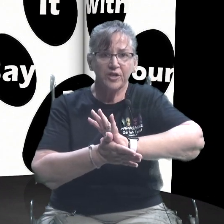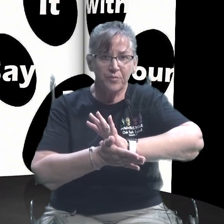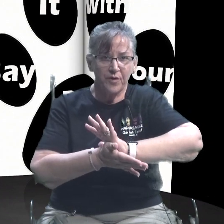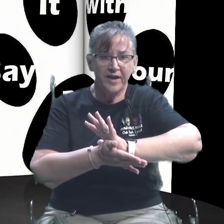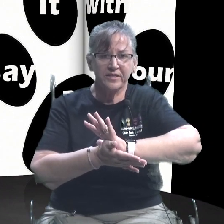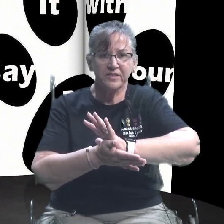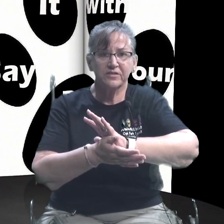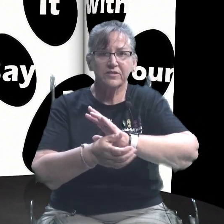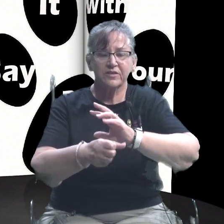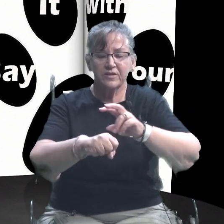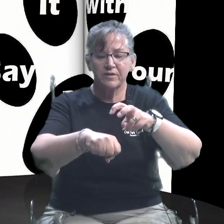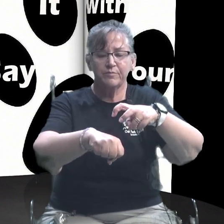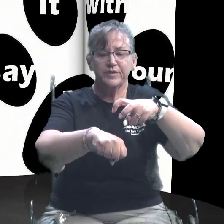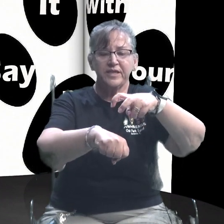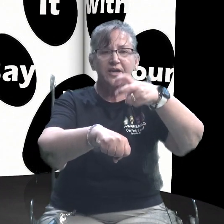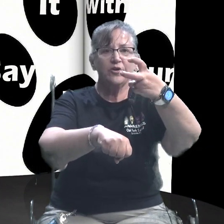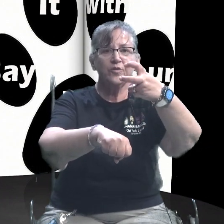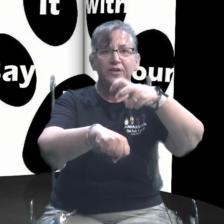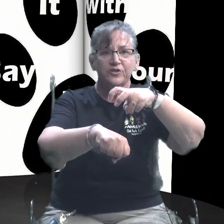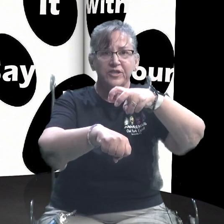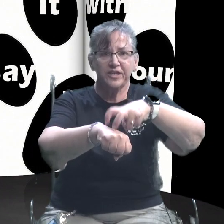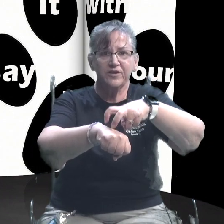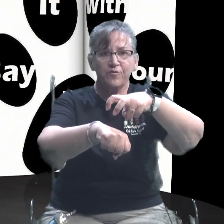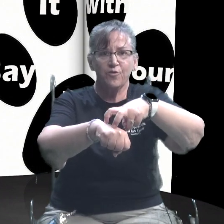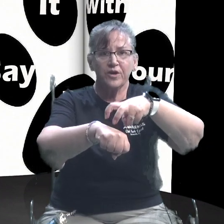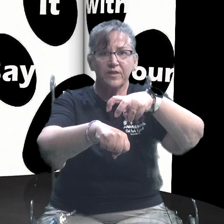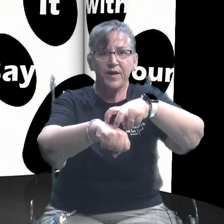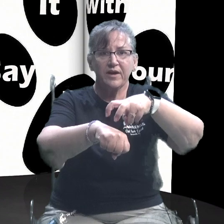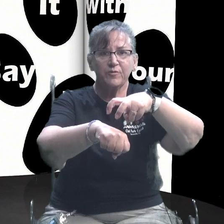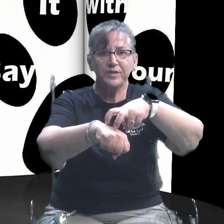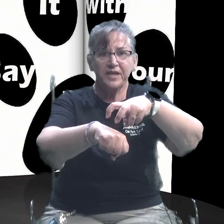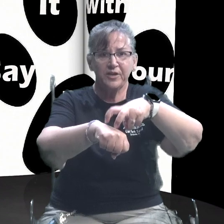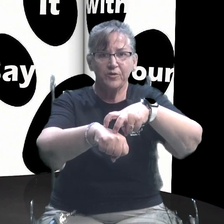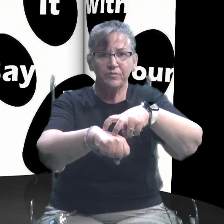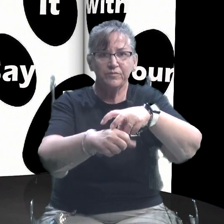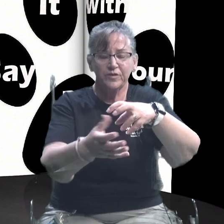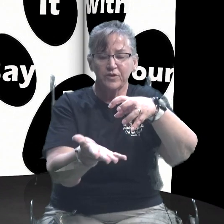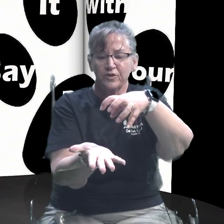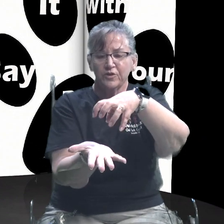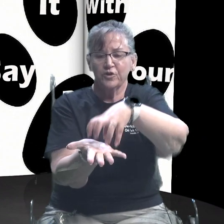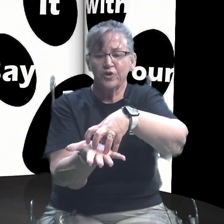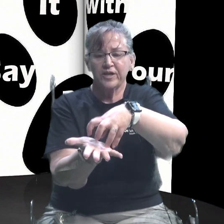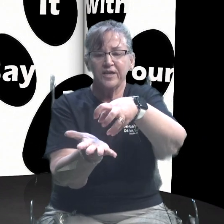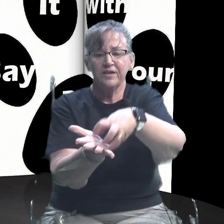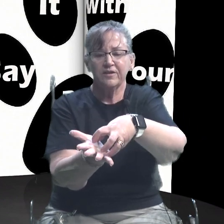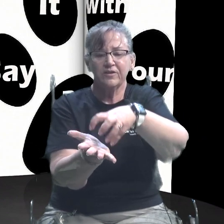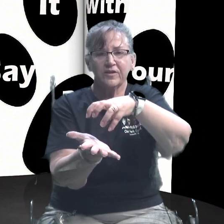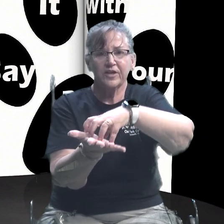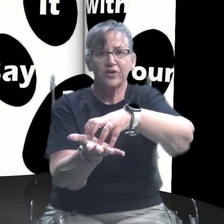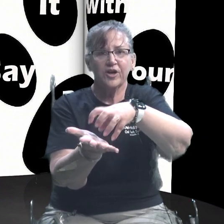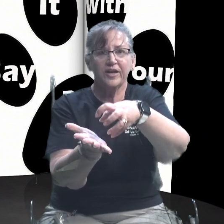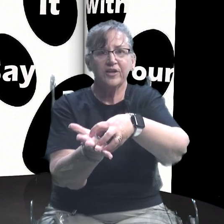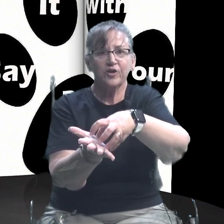gonna press. Potato, like you're sticking a fork in the back of a potato. Cookie, like you're cutting a